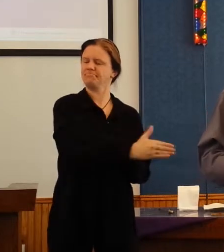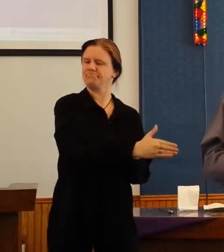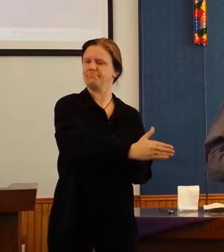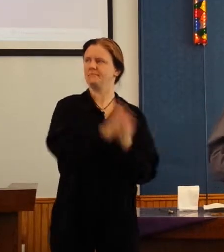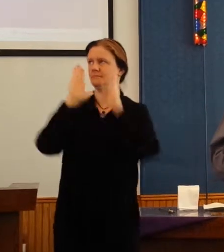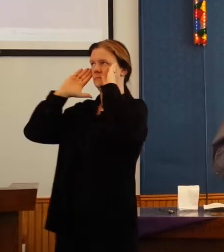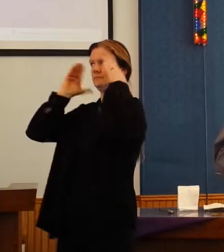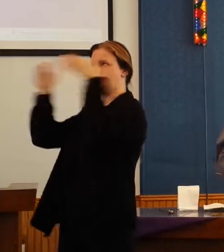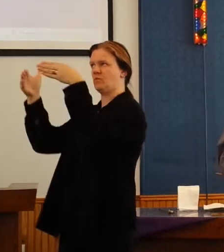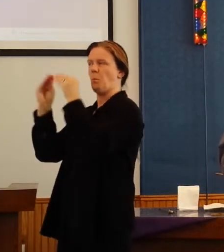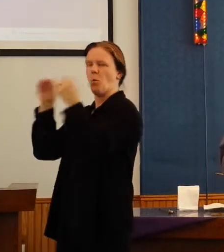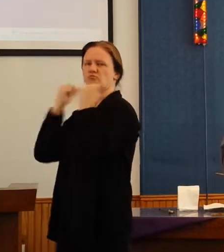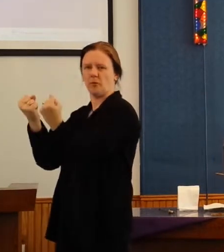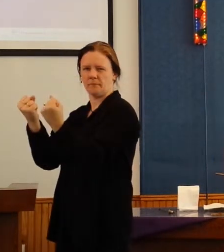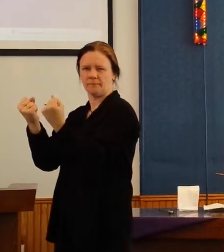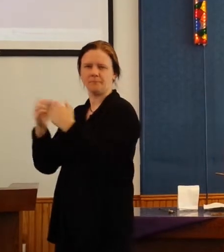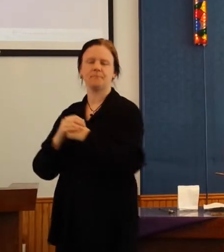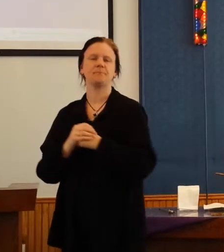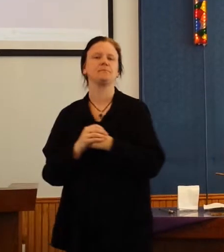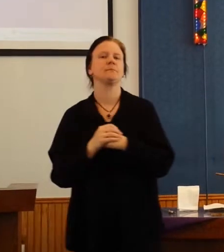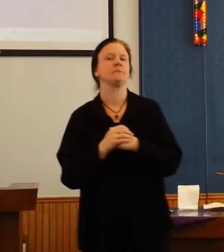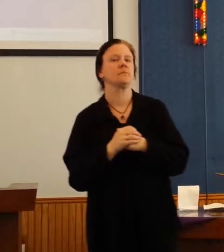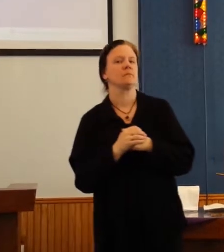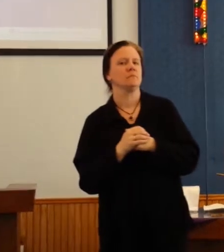And that ties in to today's gospel.